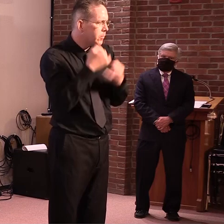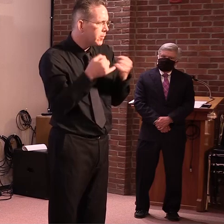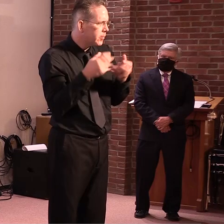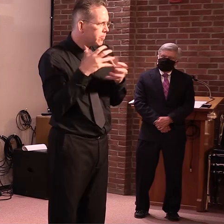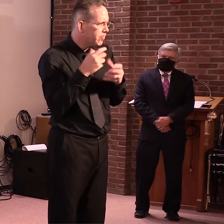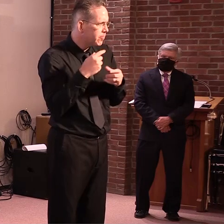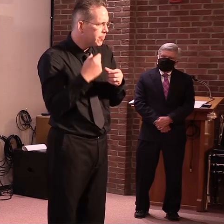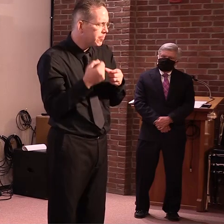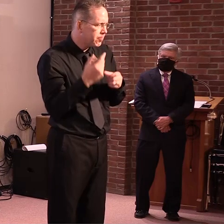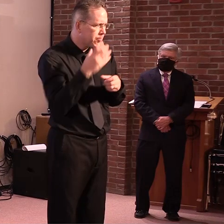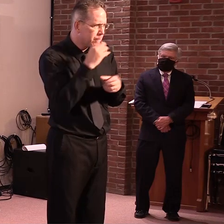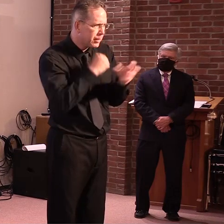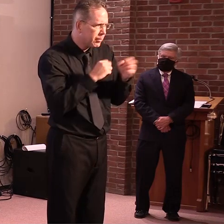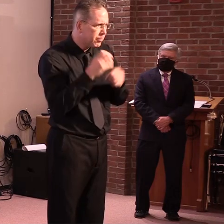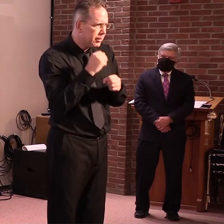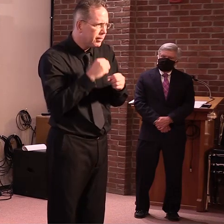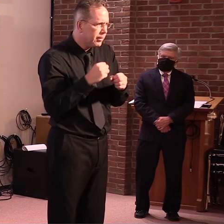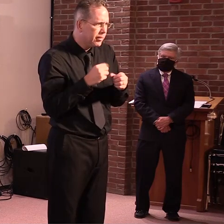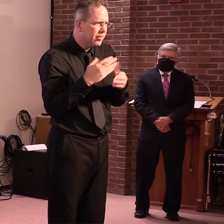County Courier.